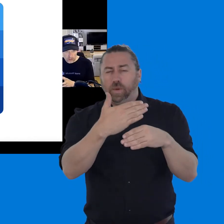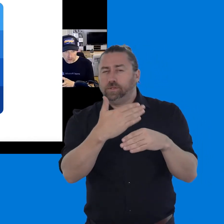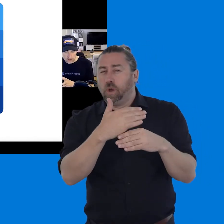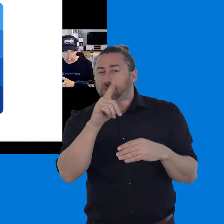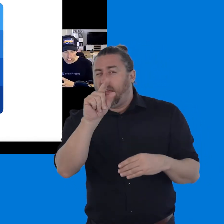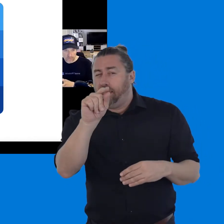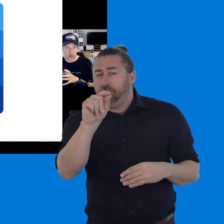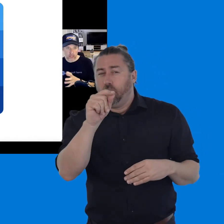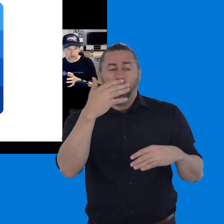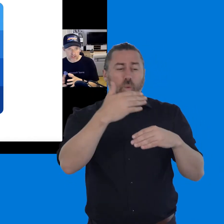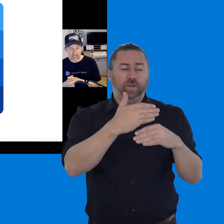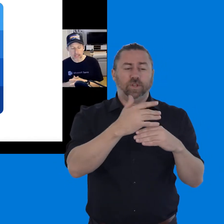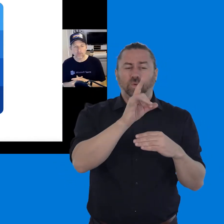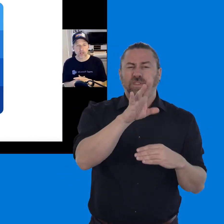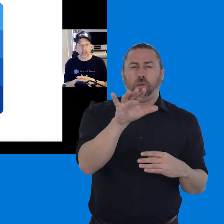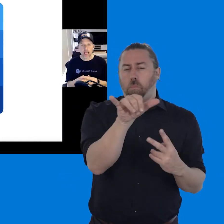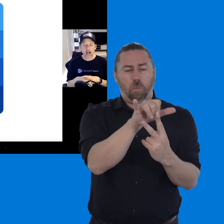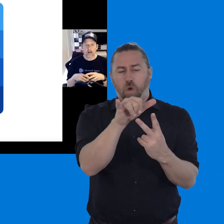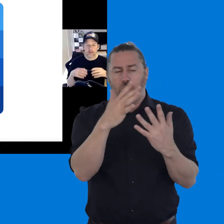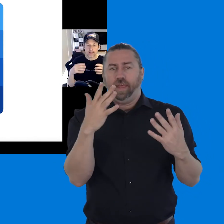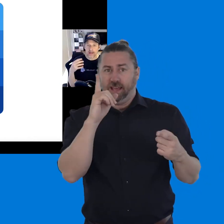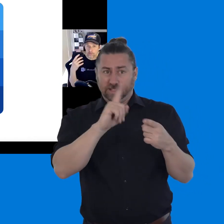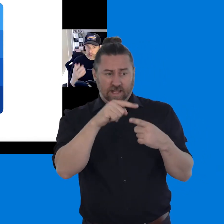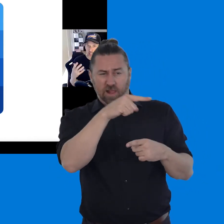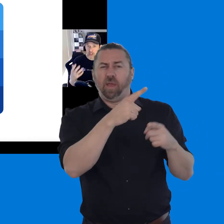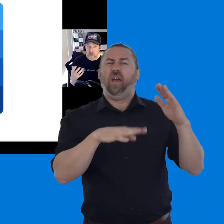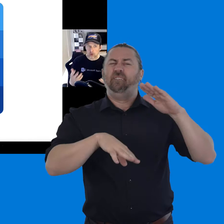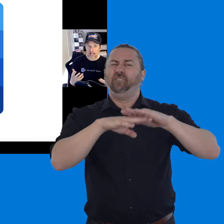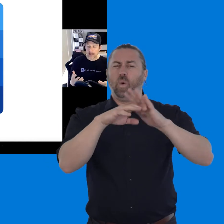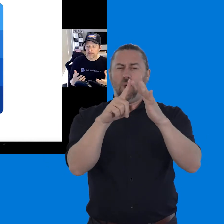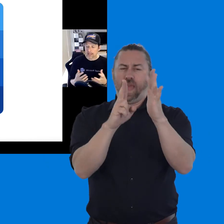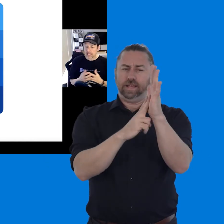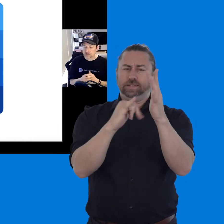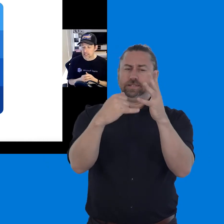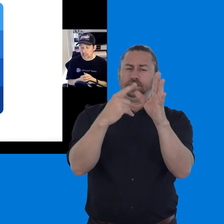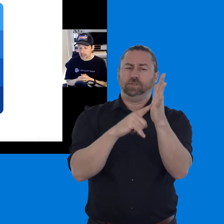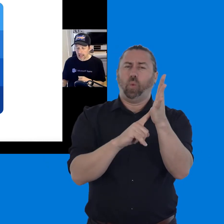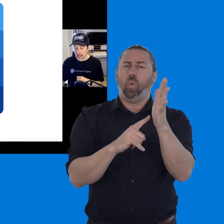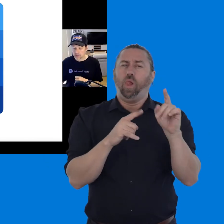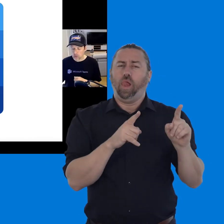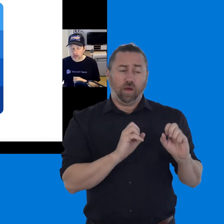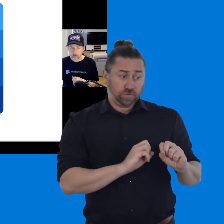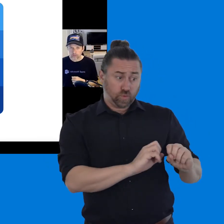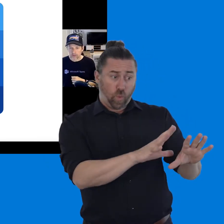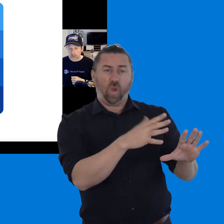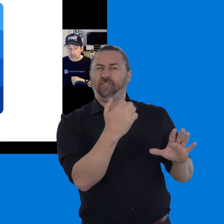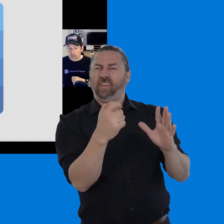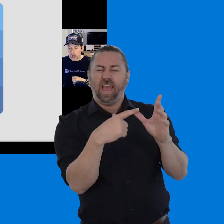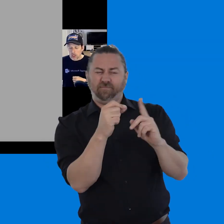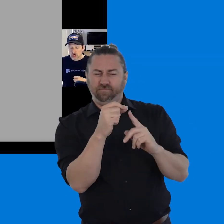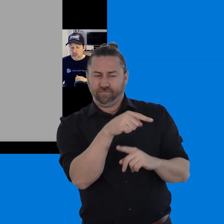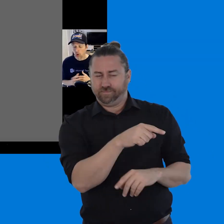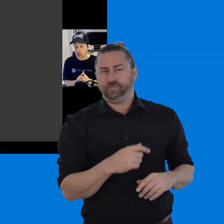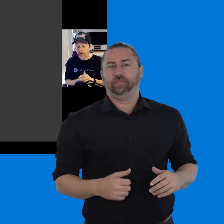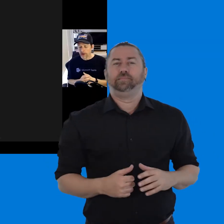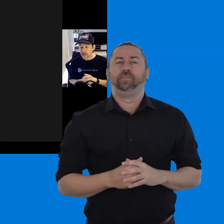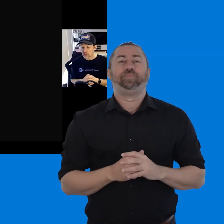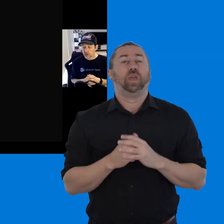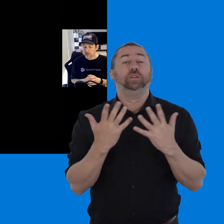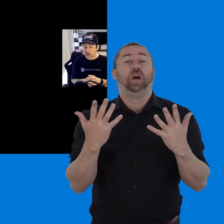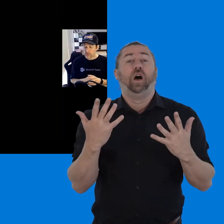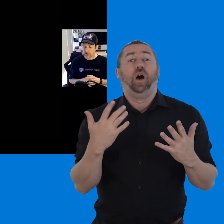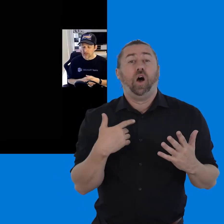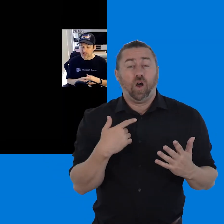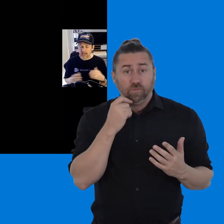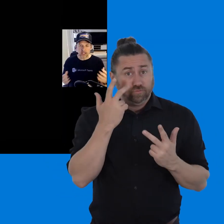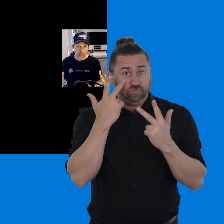on Windows 11 or Windows 10, that fully installed app is in there as well. So what we're going to